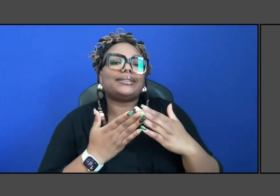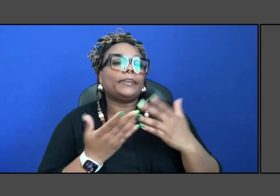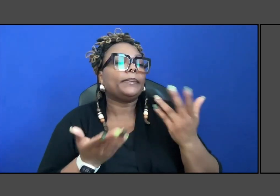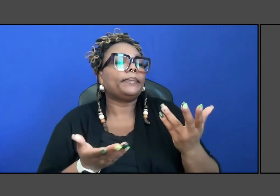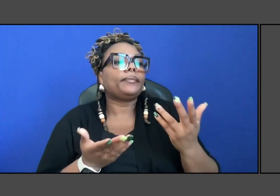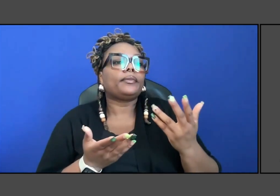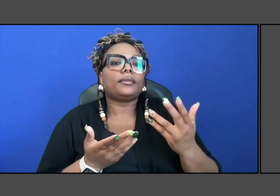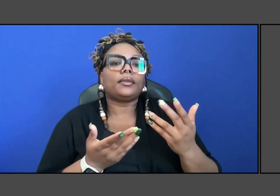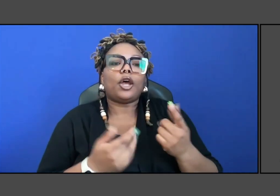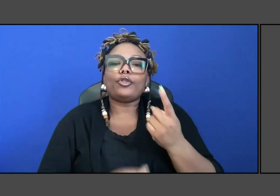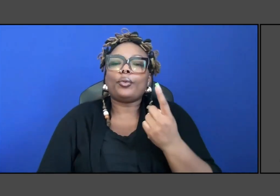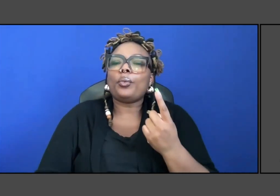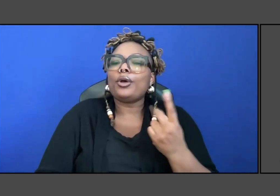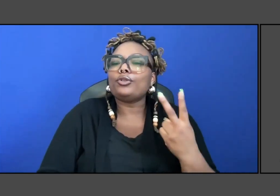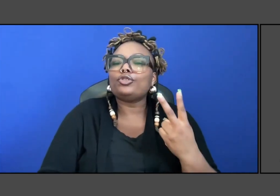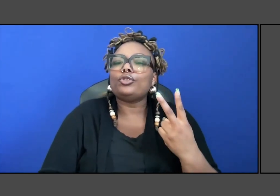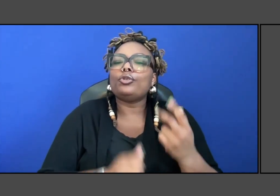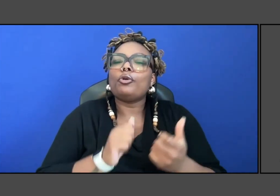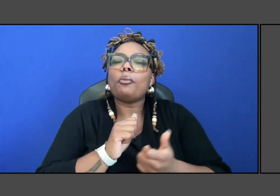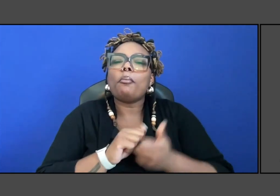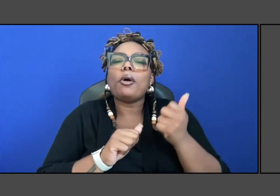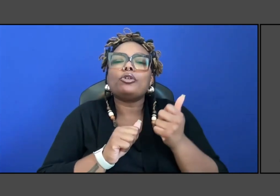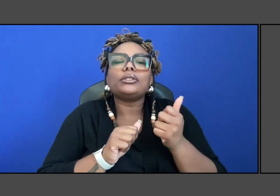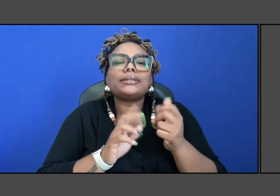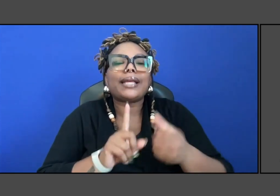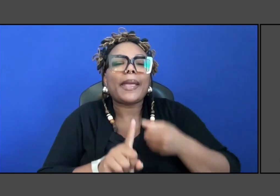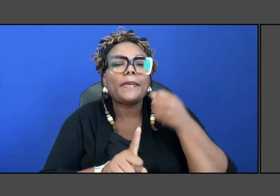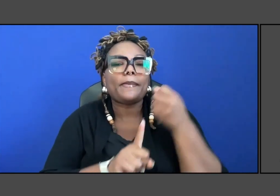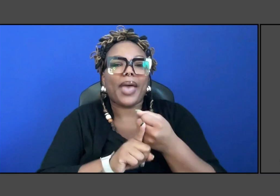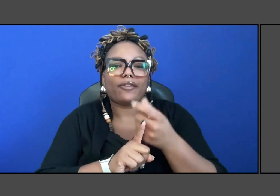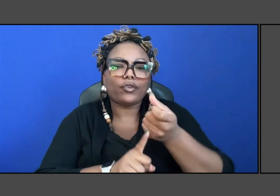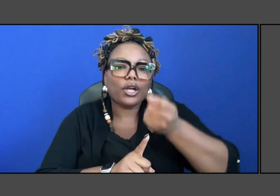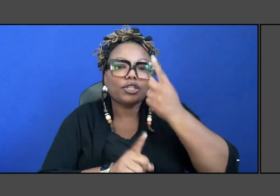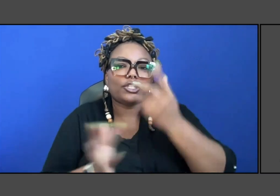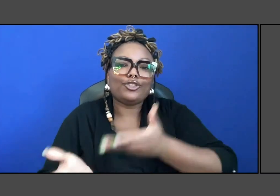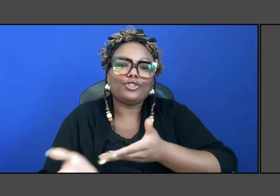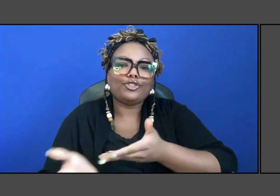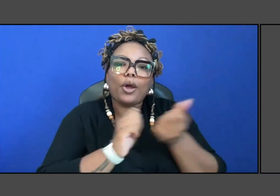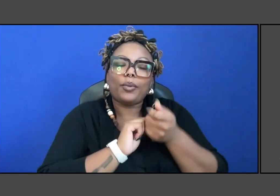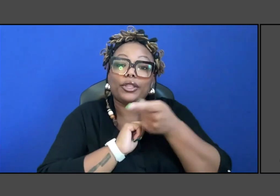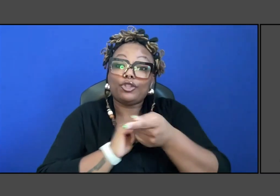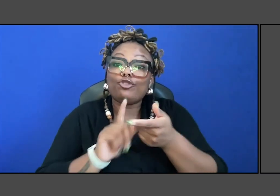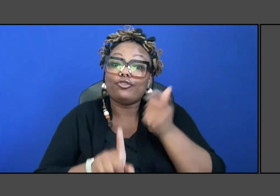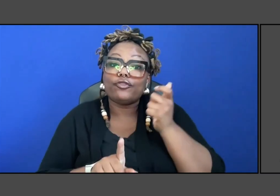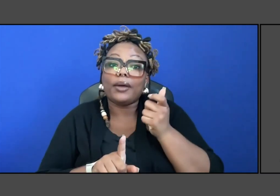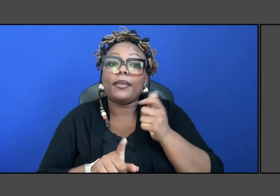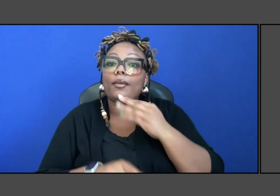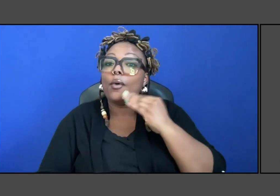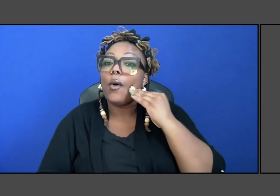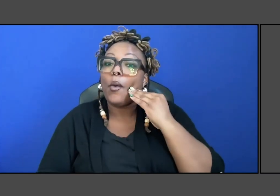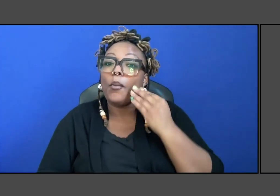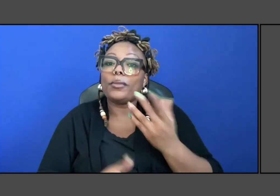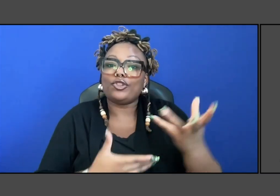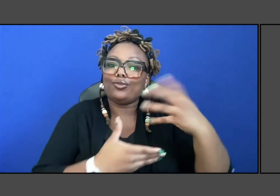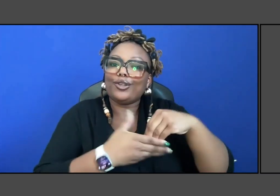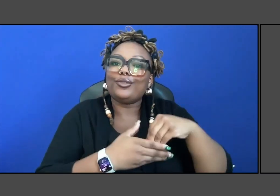or two most profound understandings that you brought with you from home?